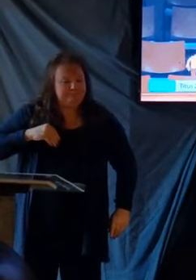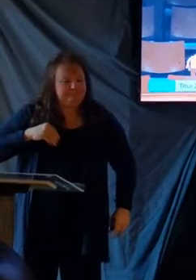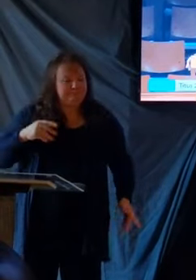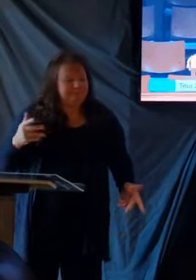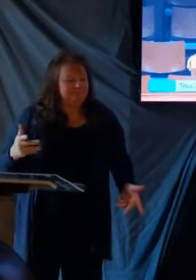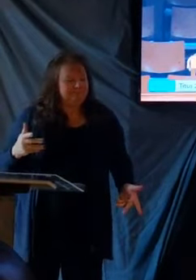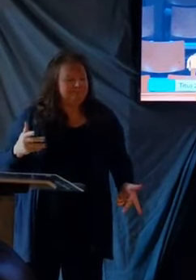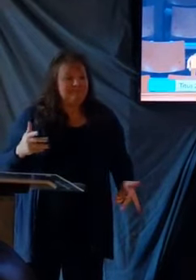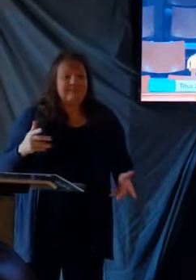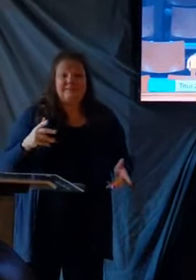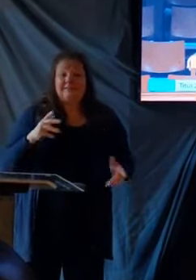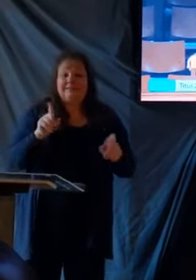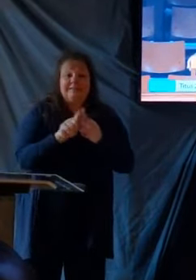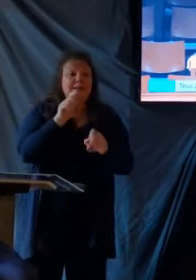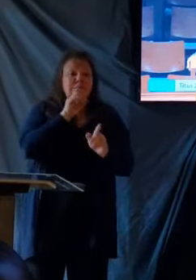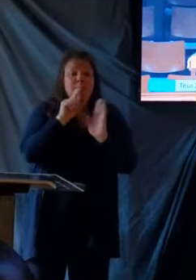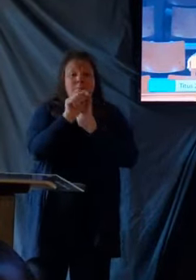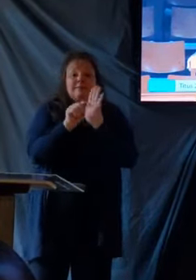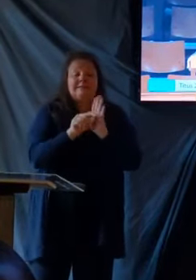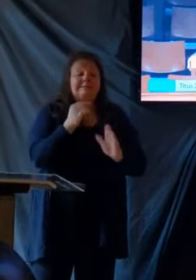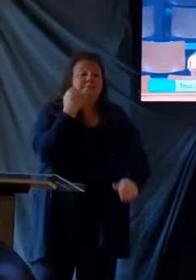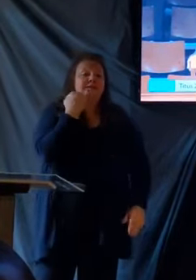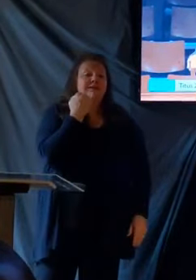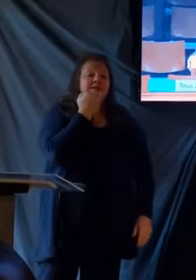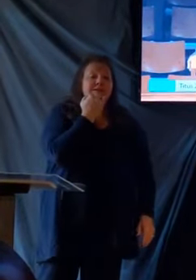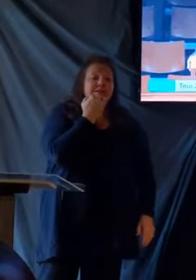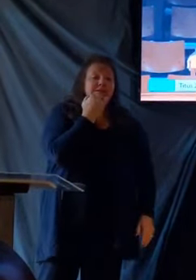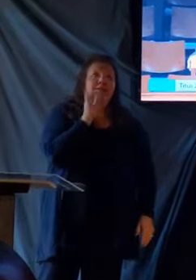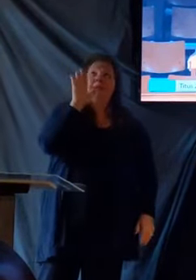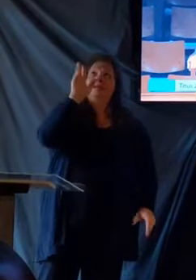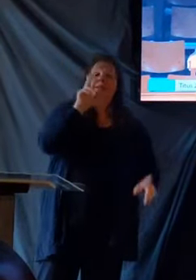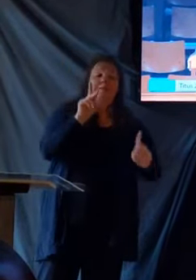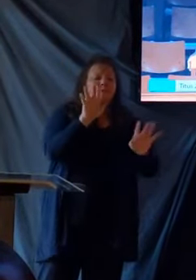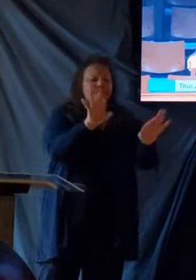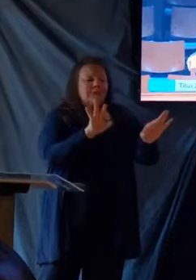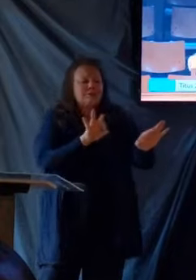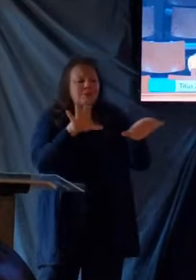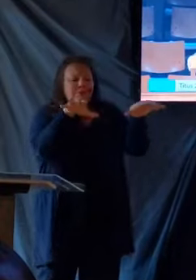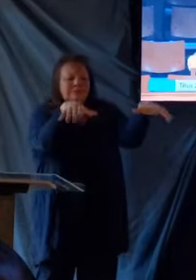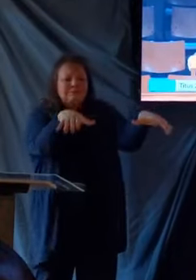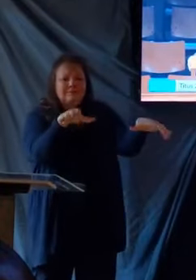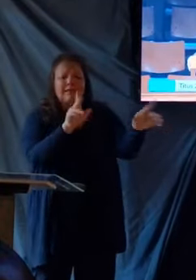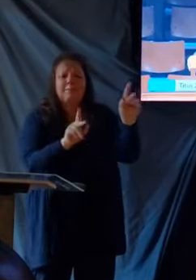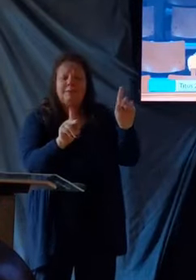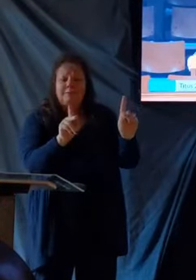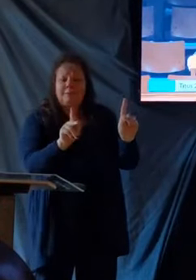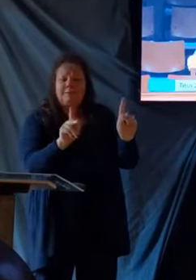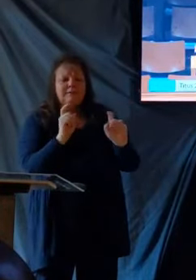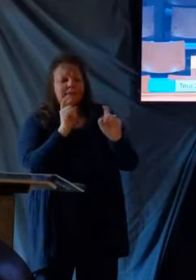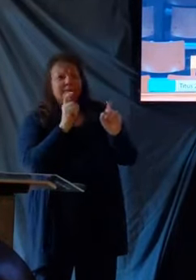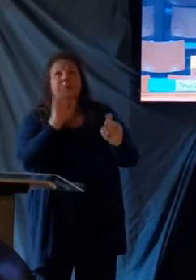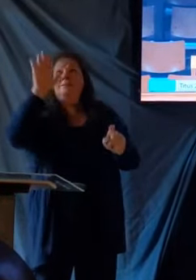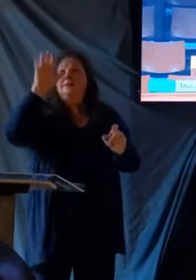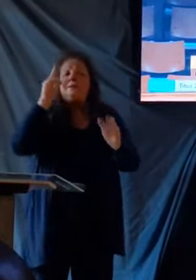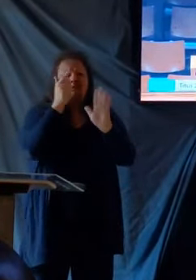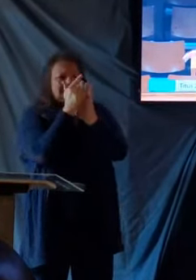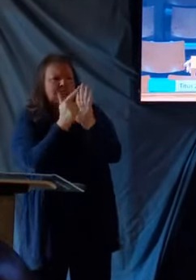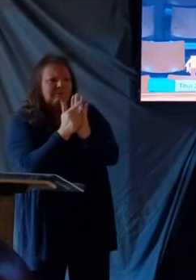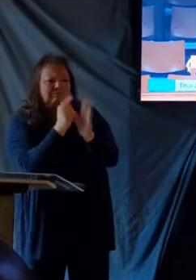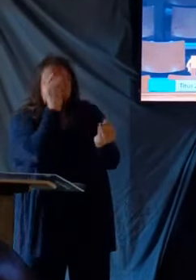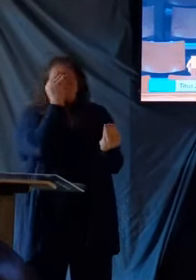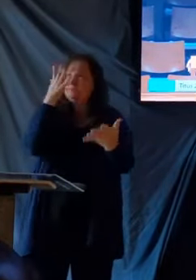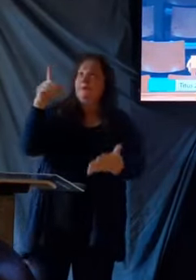I mean, it's like in the Old Testament, Israel, where the people of God, he had chosen that nation. He gave them his laws. They were